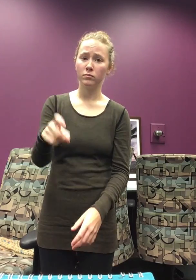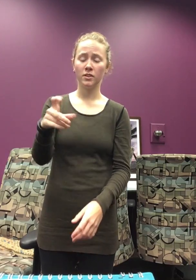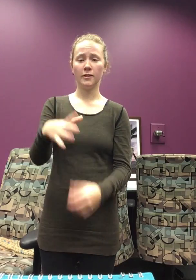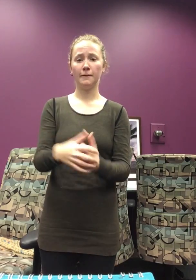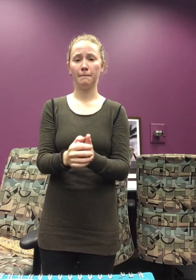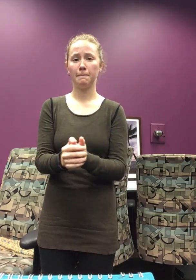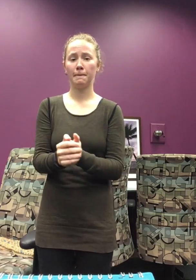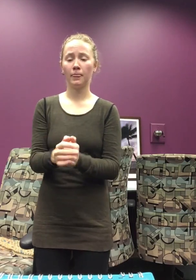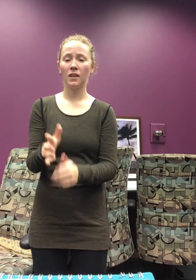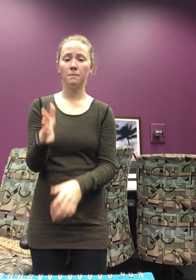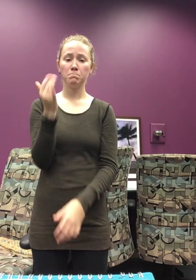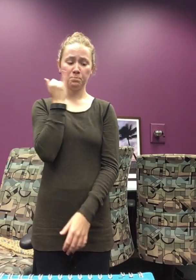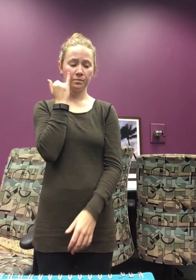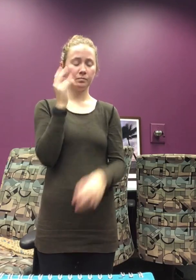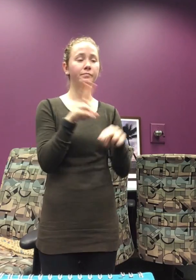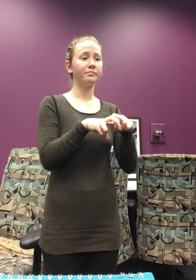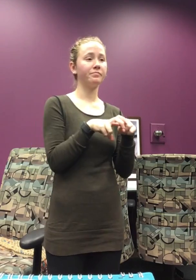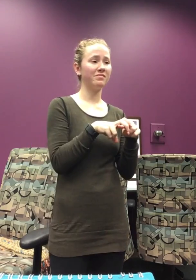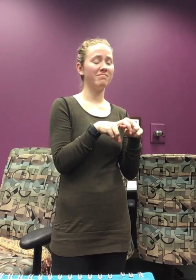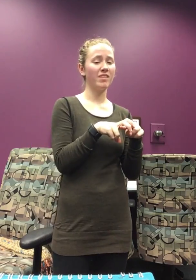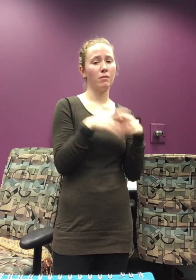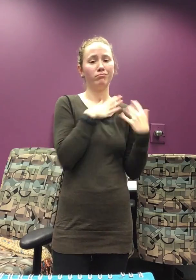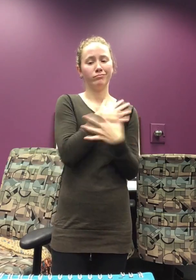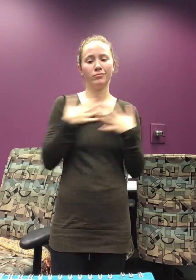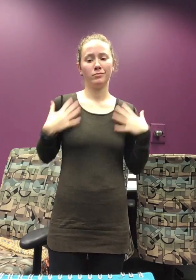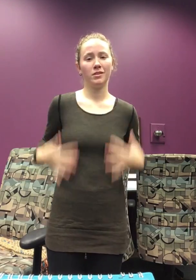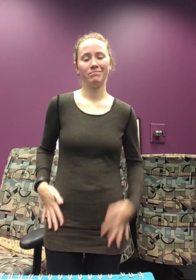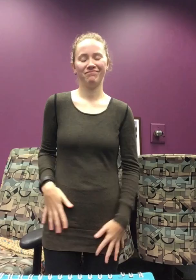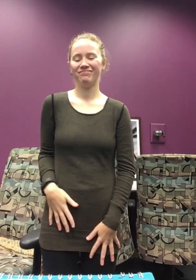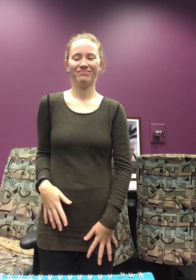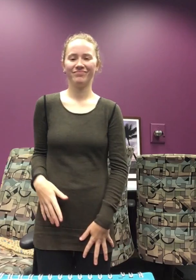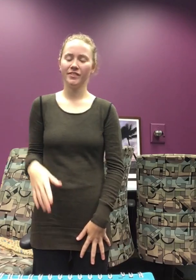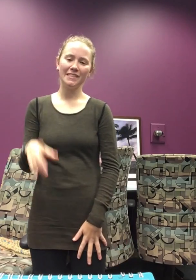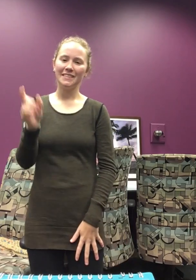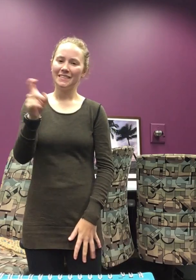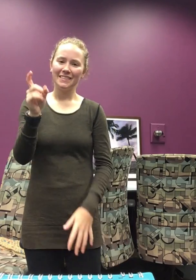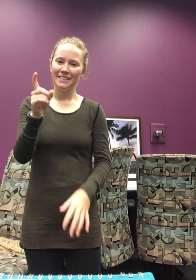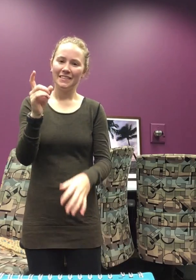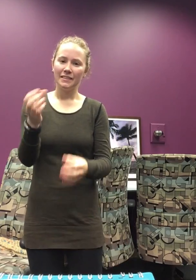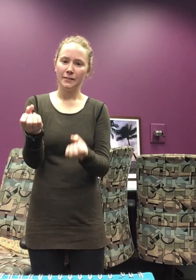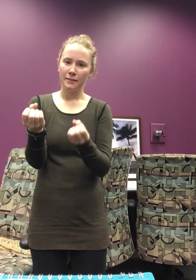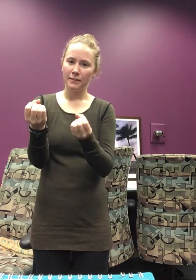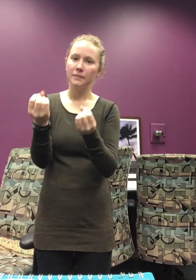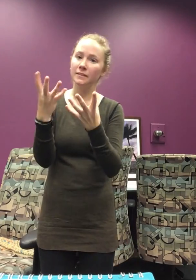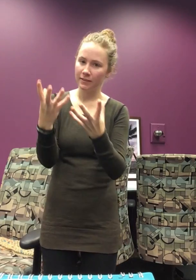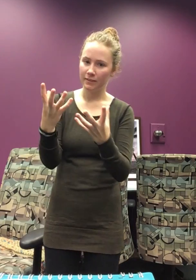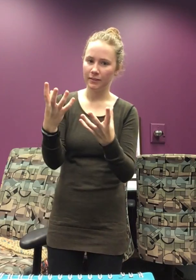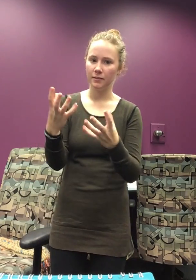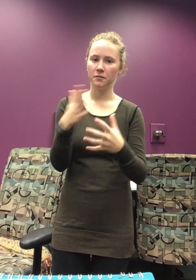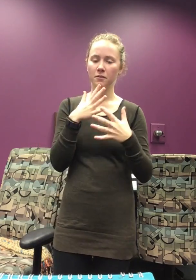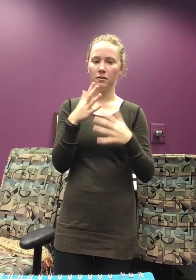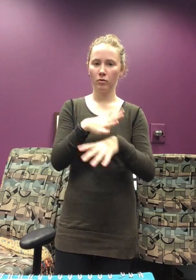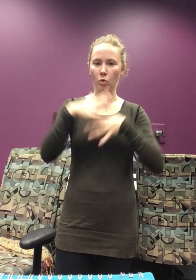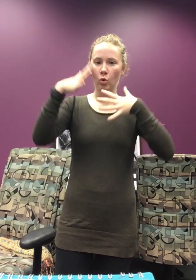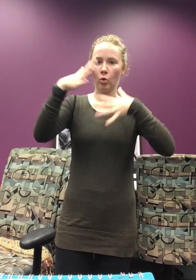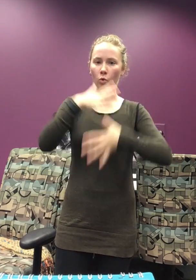your muscles are resting, they need less oxygen. But just as you're working harder, you're breathing in, you're carrying more